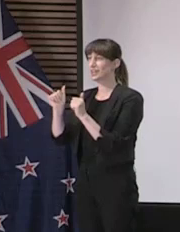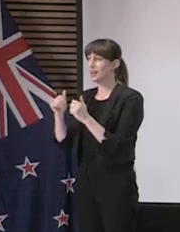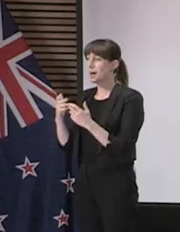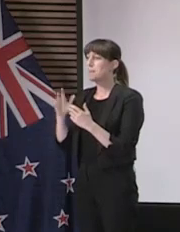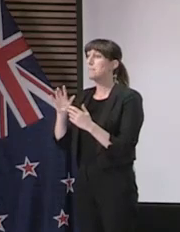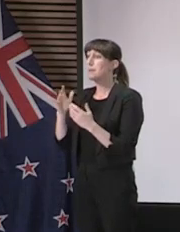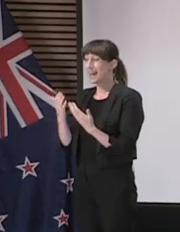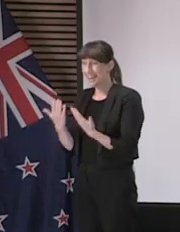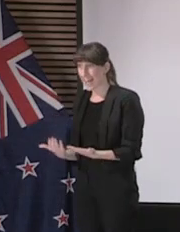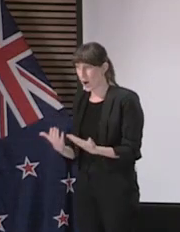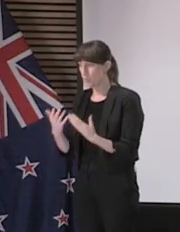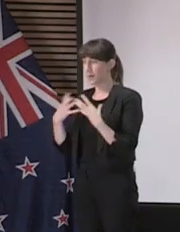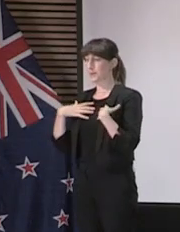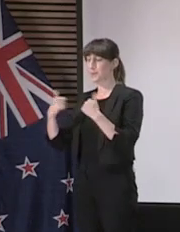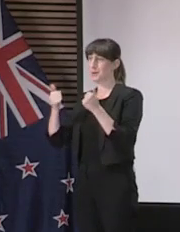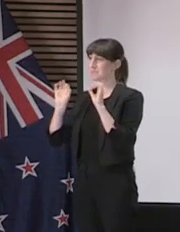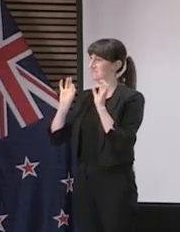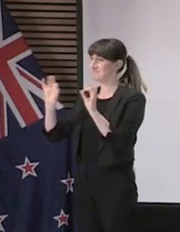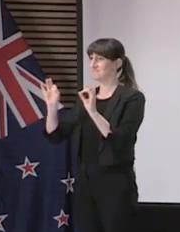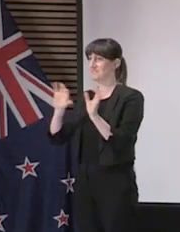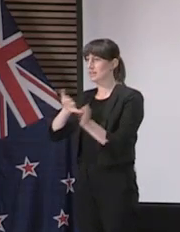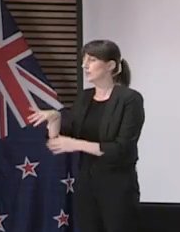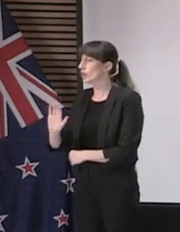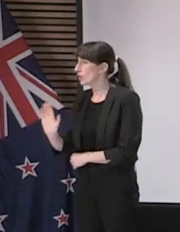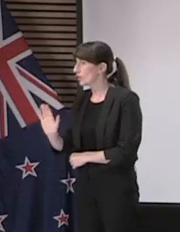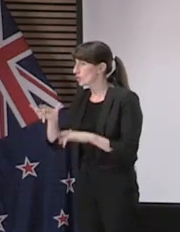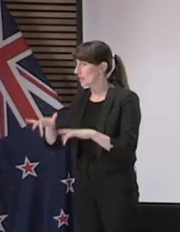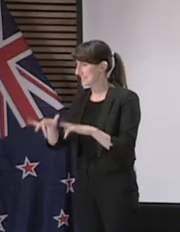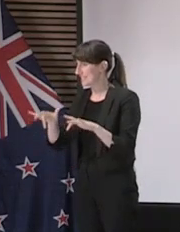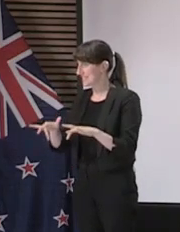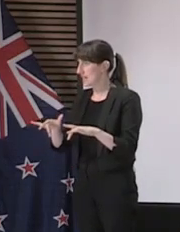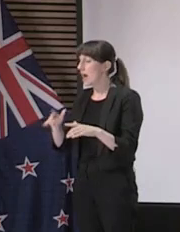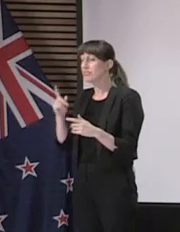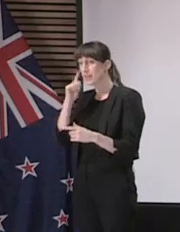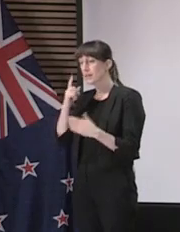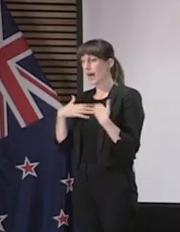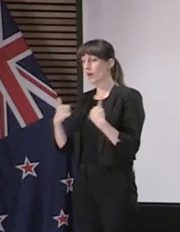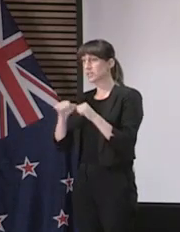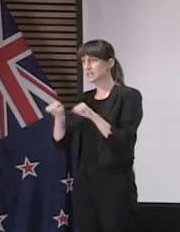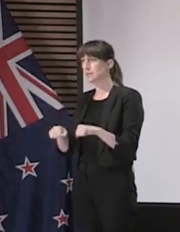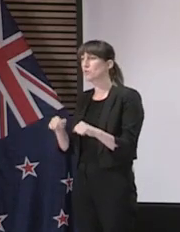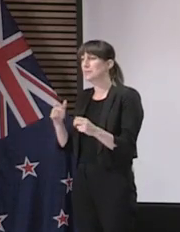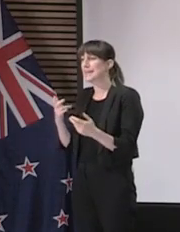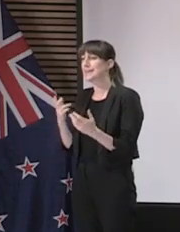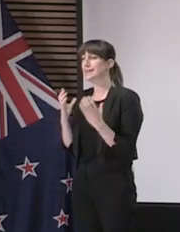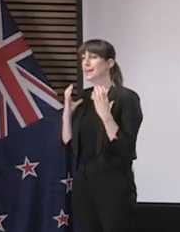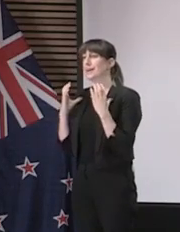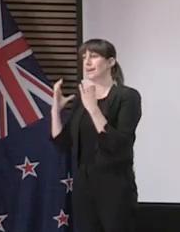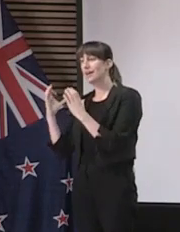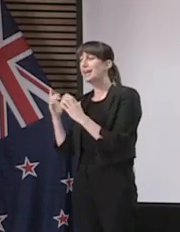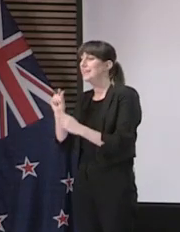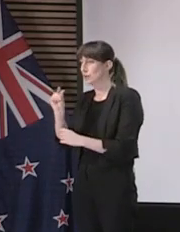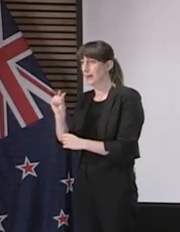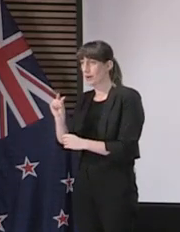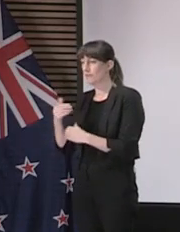will be, I think, less pressure now on the health system over coming weeks. But of course, what we need to do is ensure the health system can